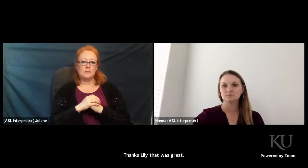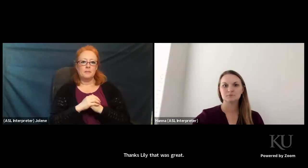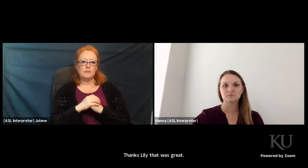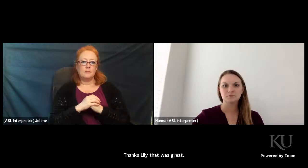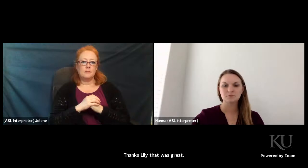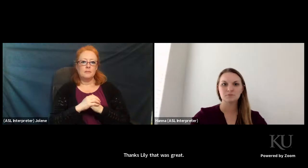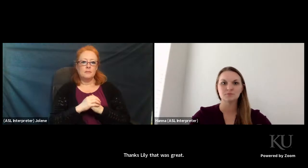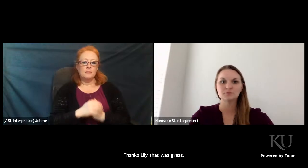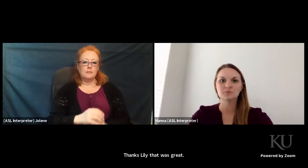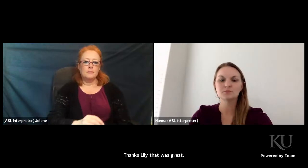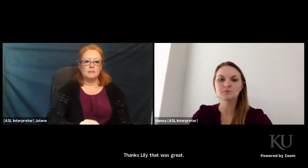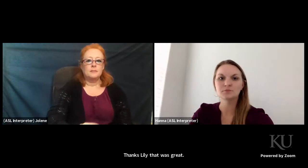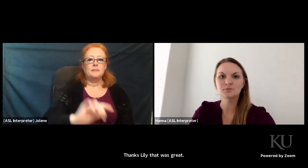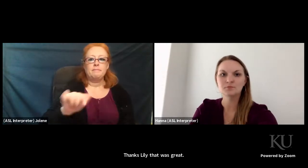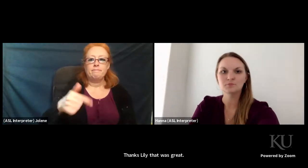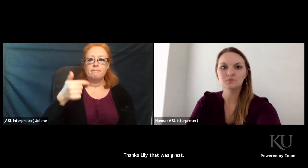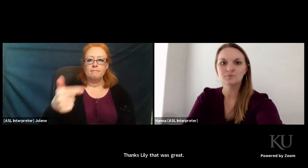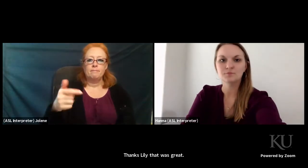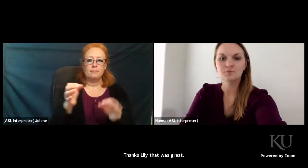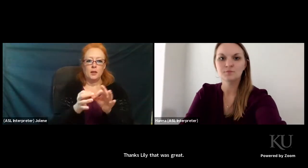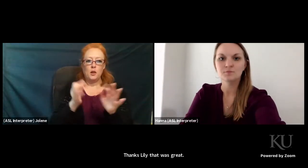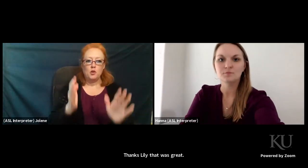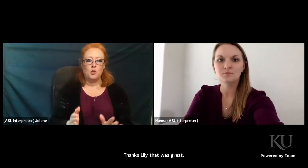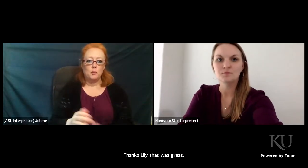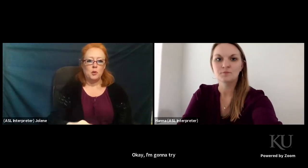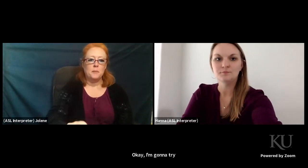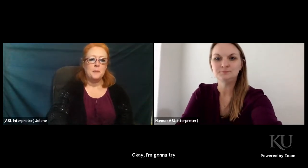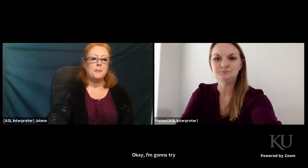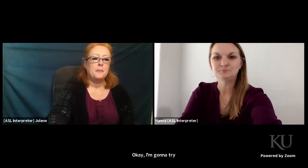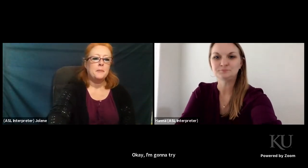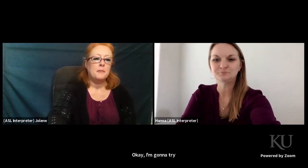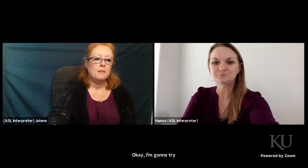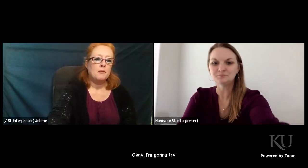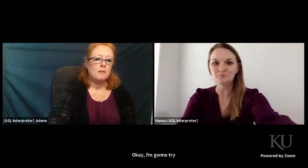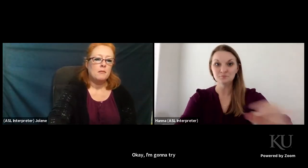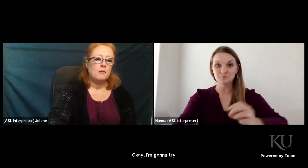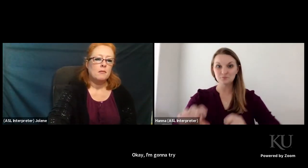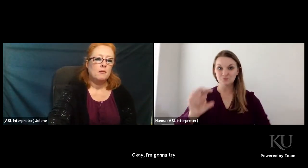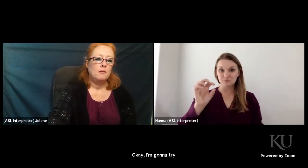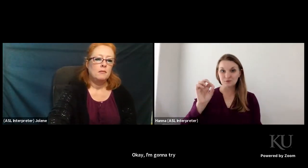Okay, I'm going to try to do this right.